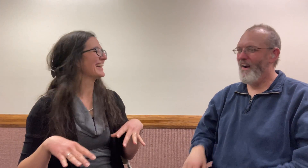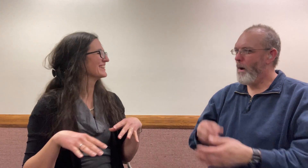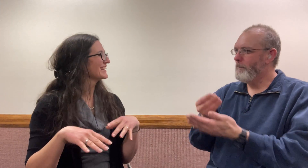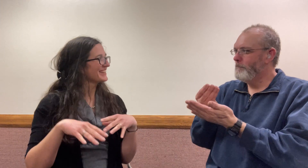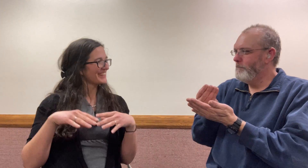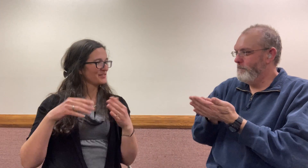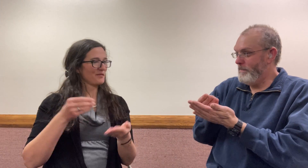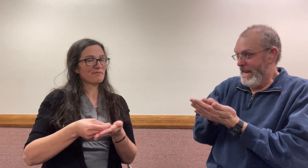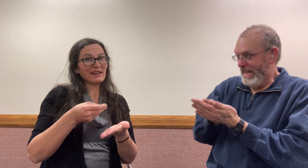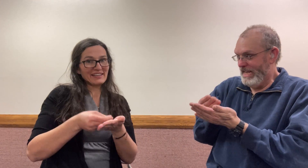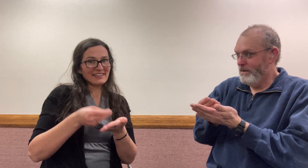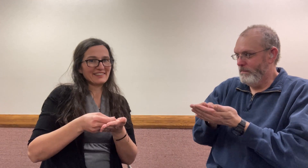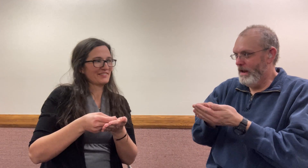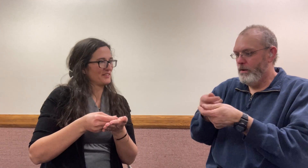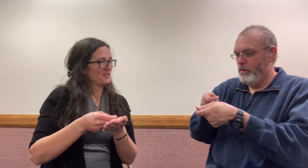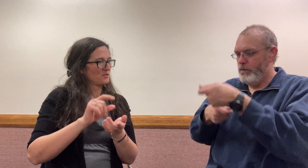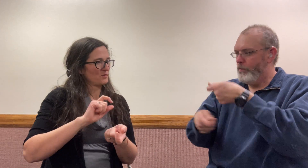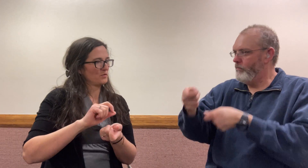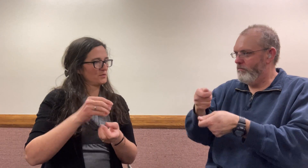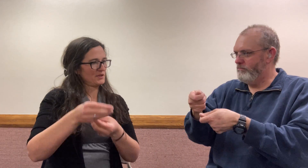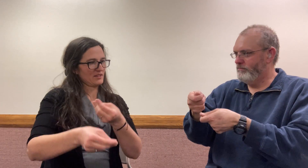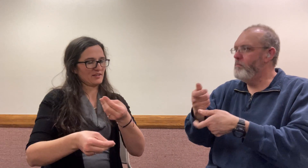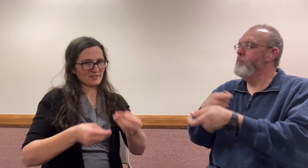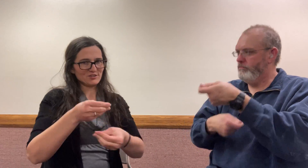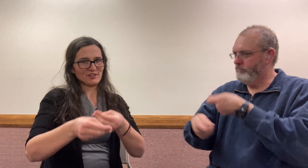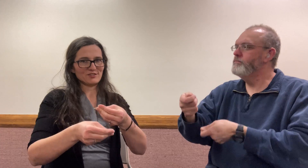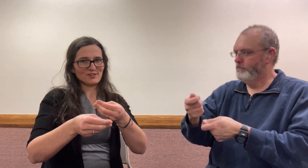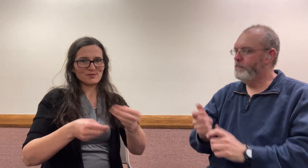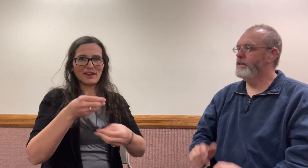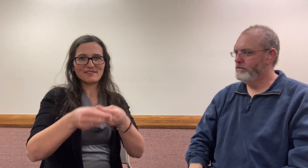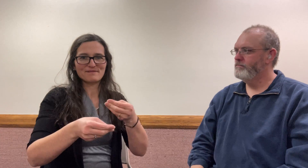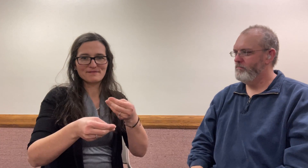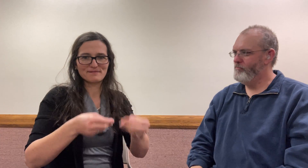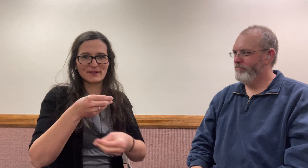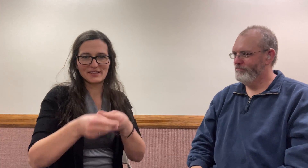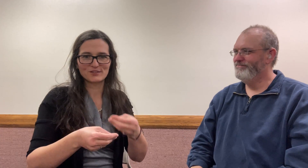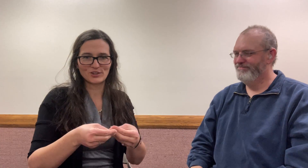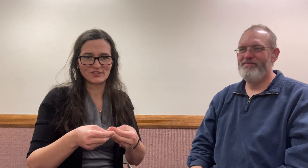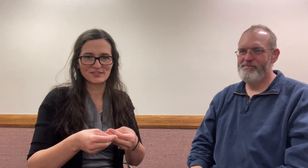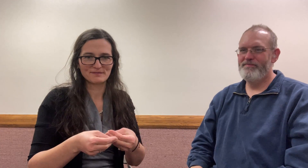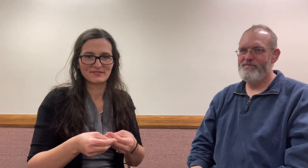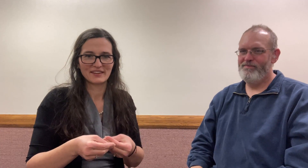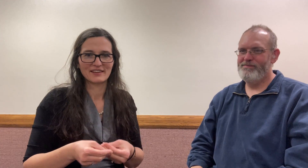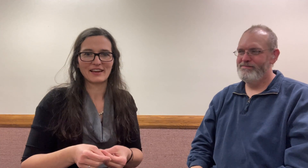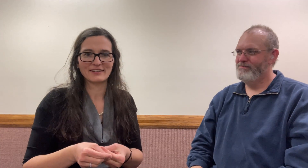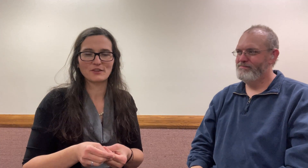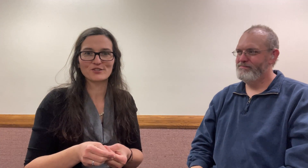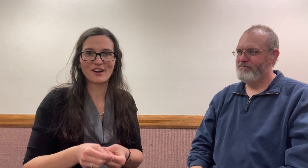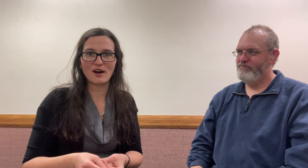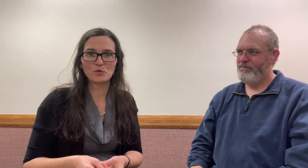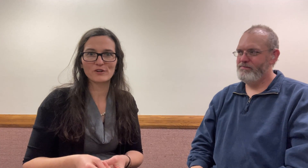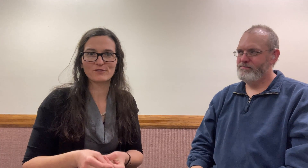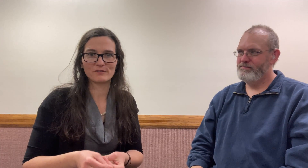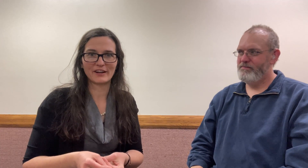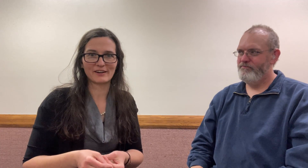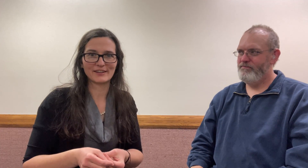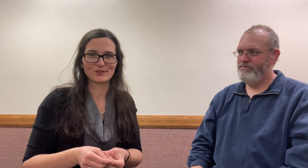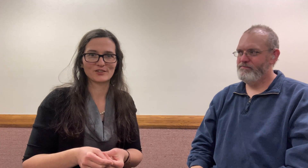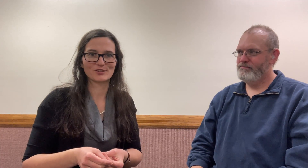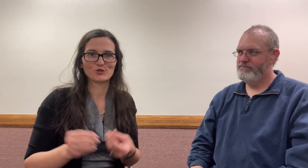And then money would be an exchange this way, money exchange. Okay, and then there's not a word for very, so you're just going to show